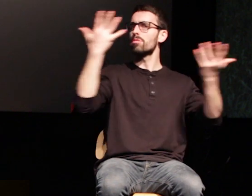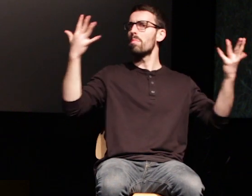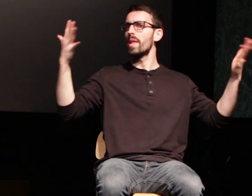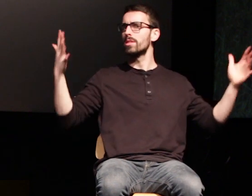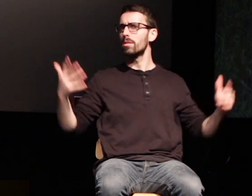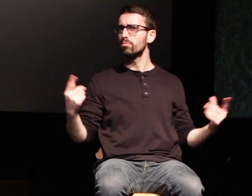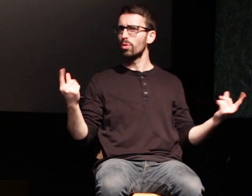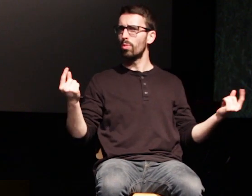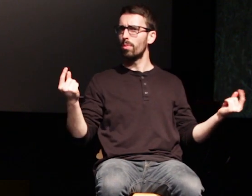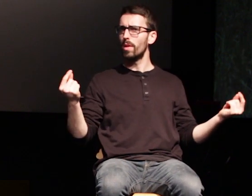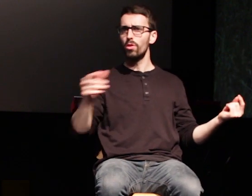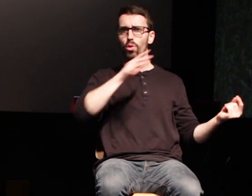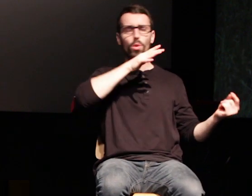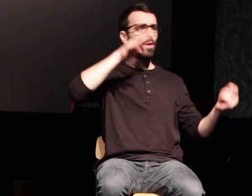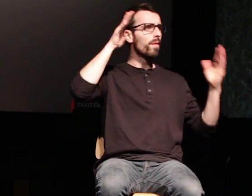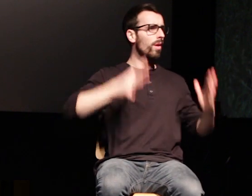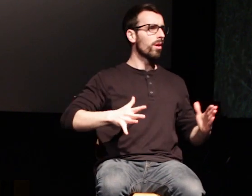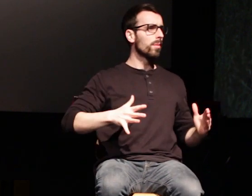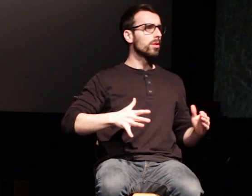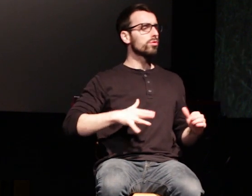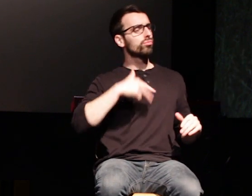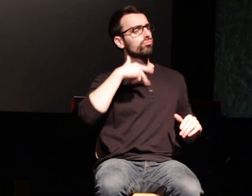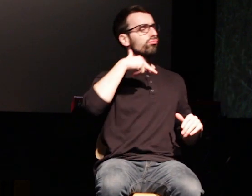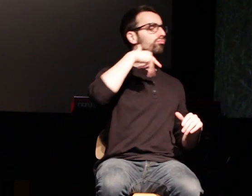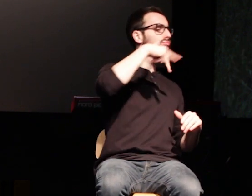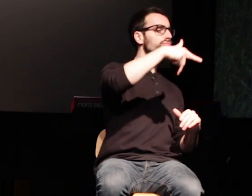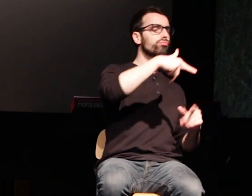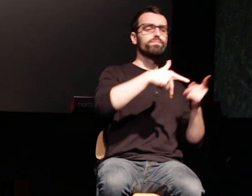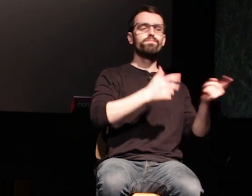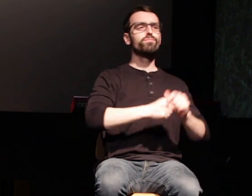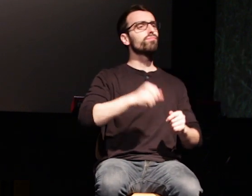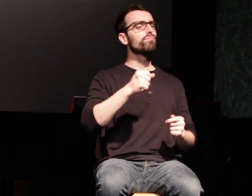they would walk out into the field and they would do this.